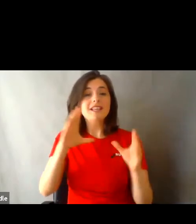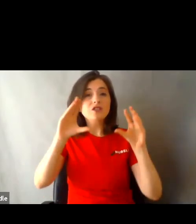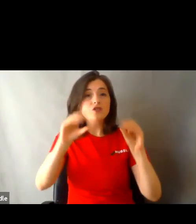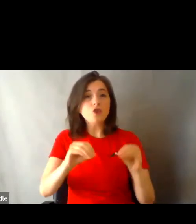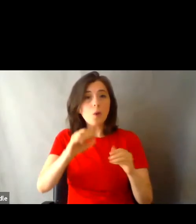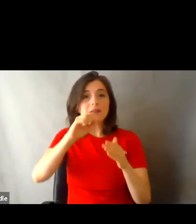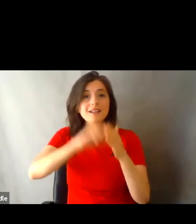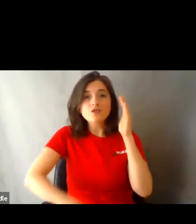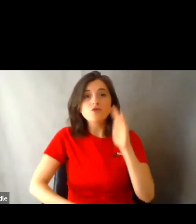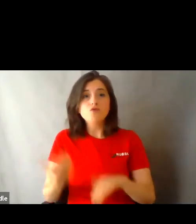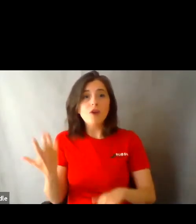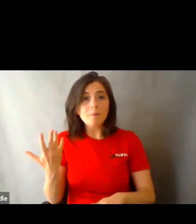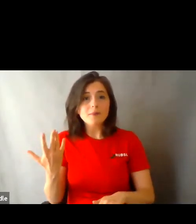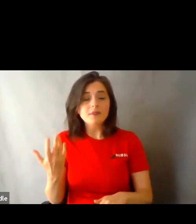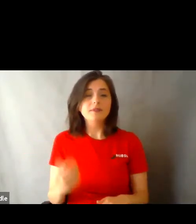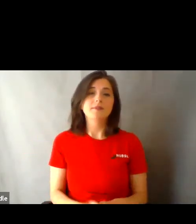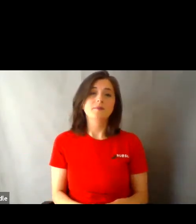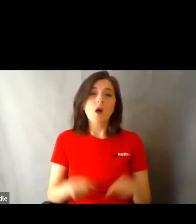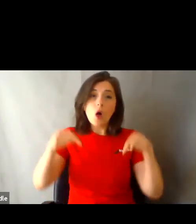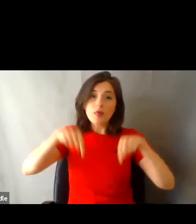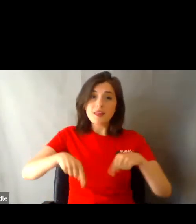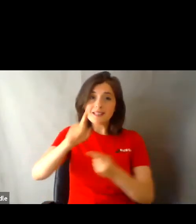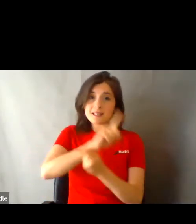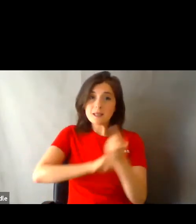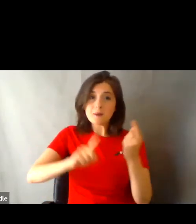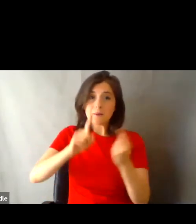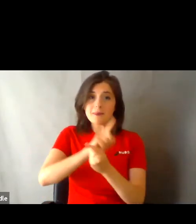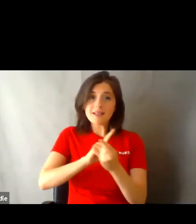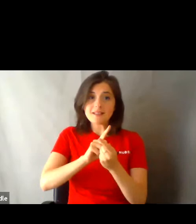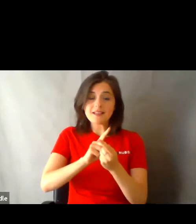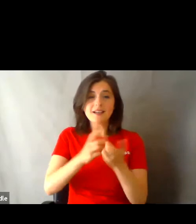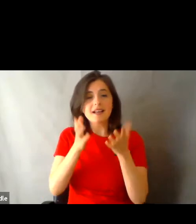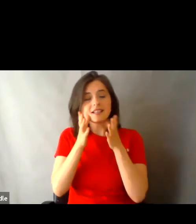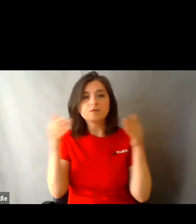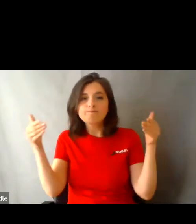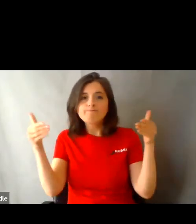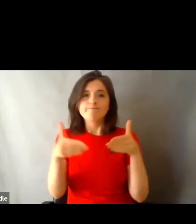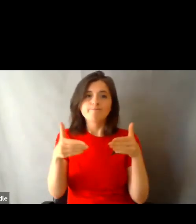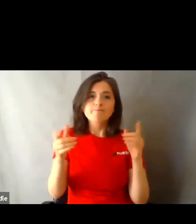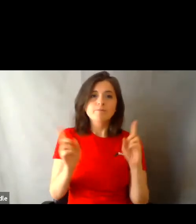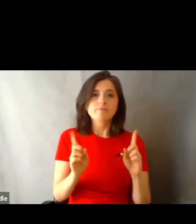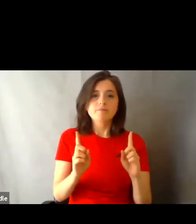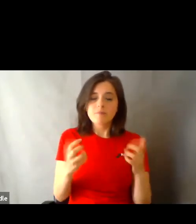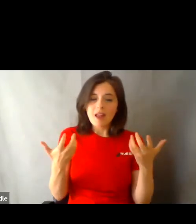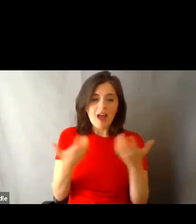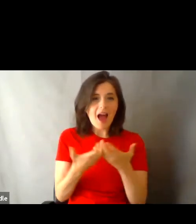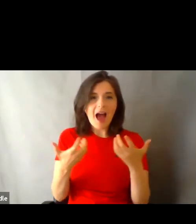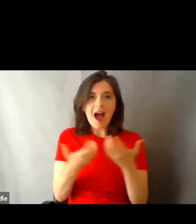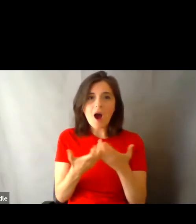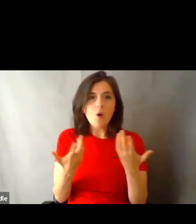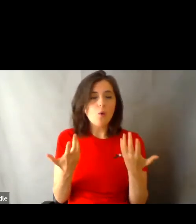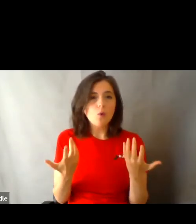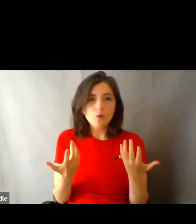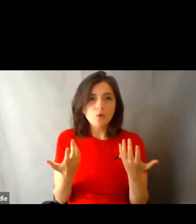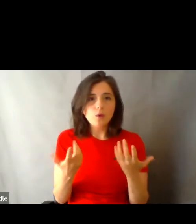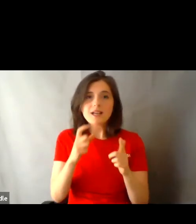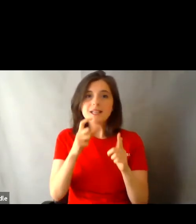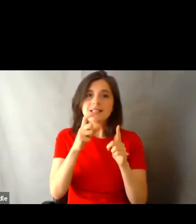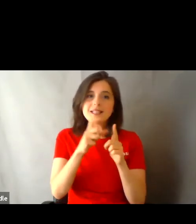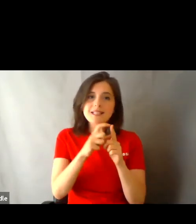So this meeting is about getting us to look at how